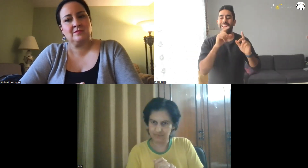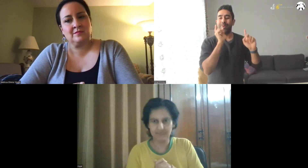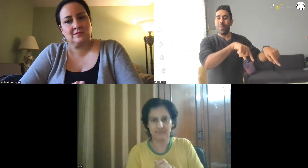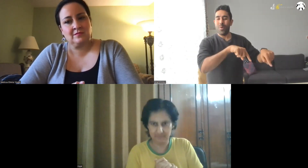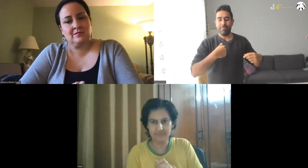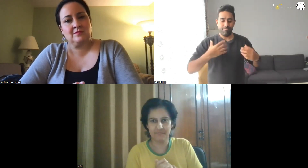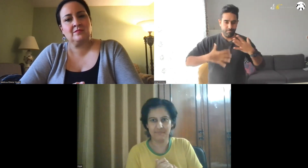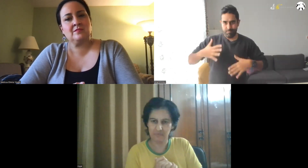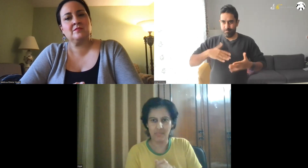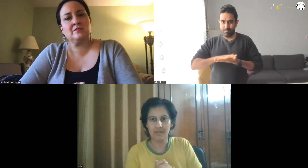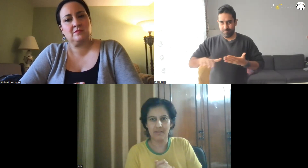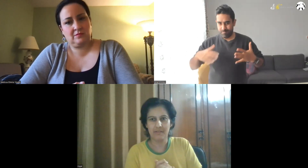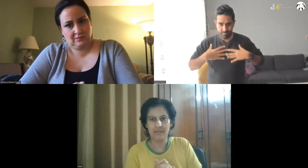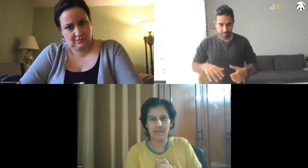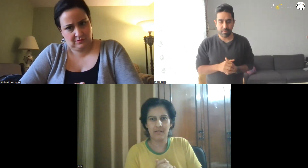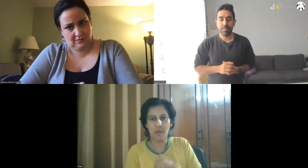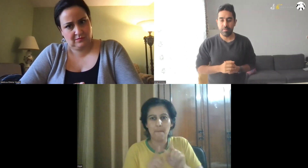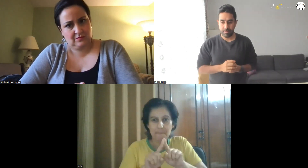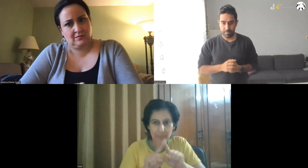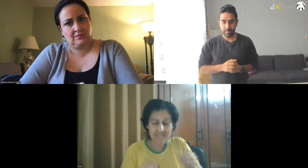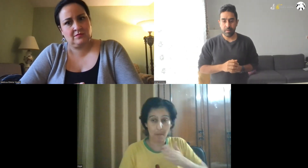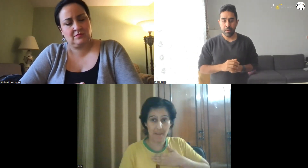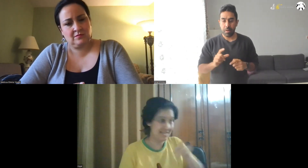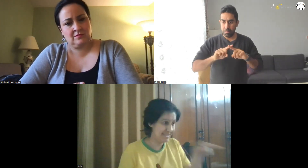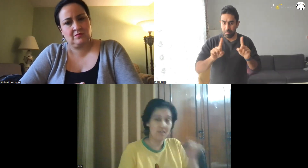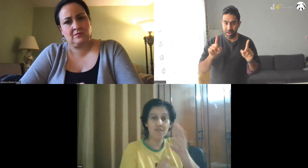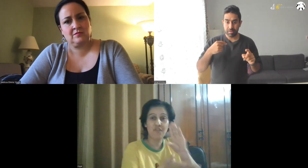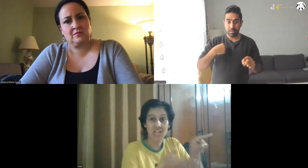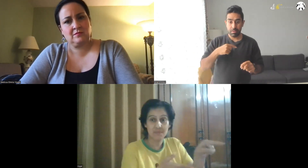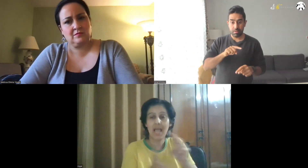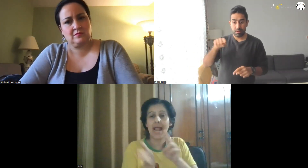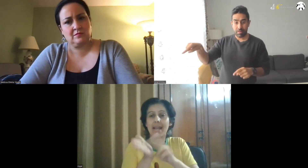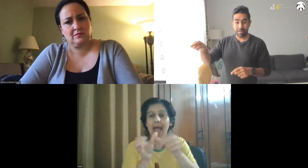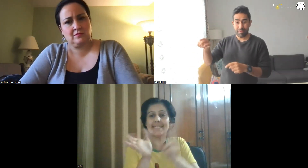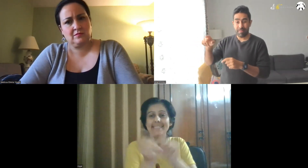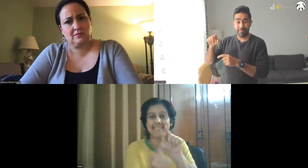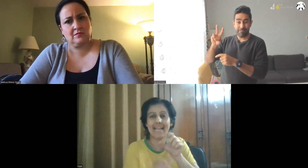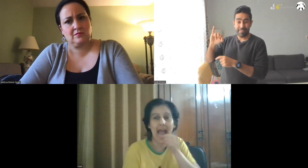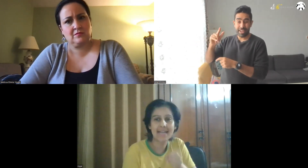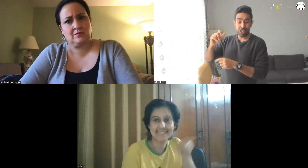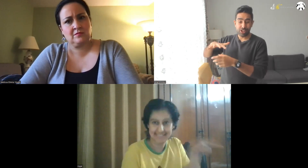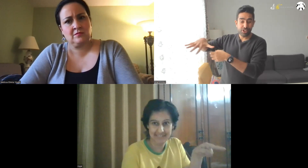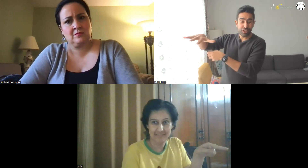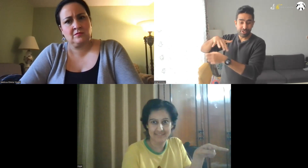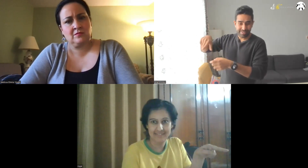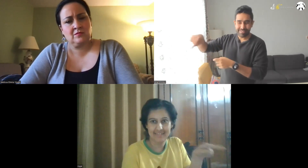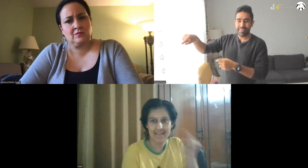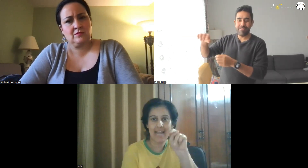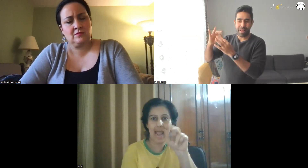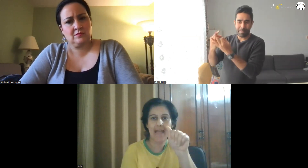and, during wedding, you would know this specific kind of dress you have to wear. But my nani, that